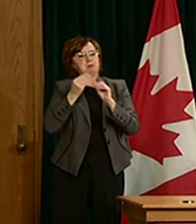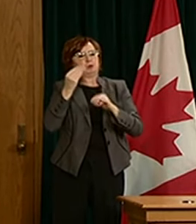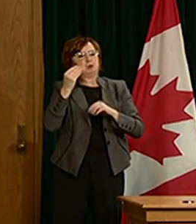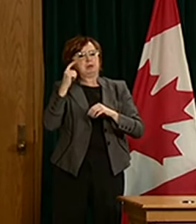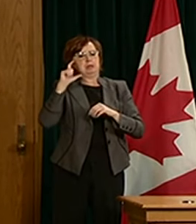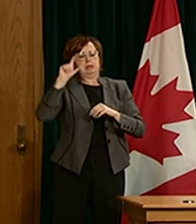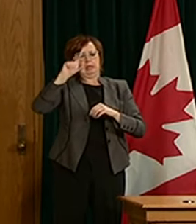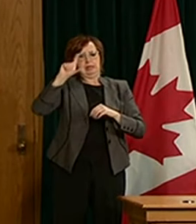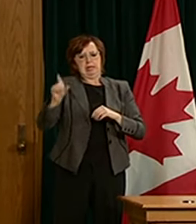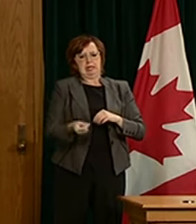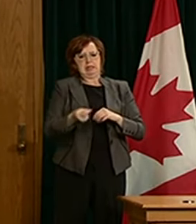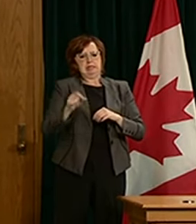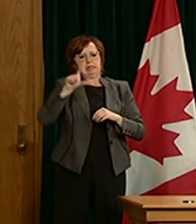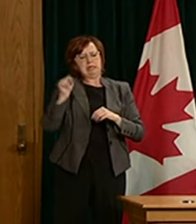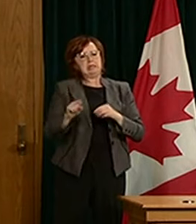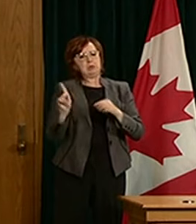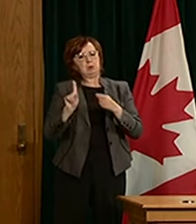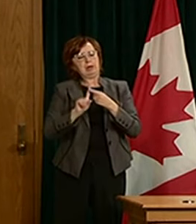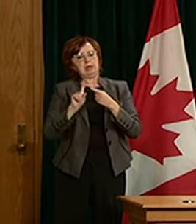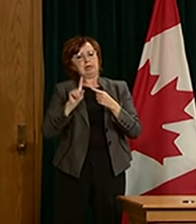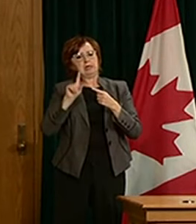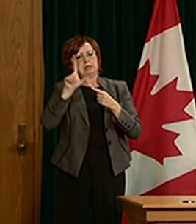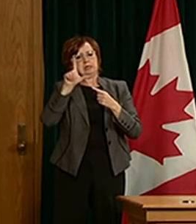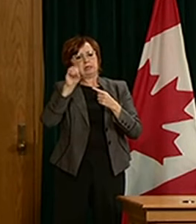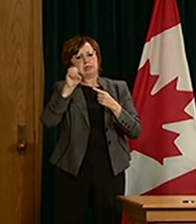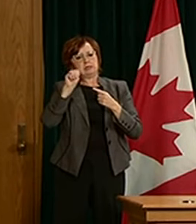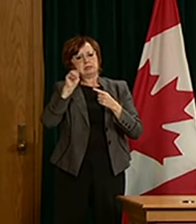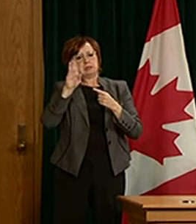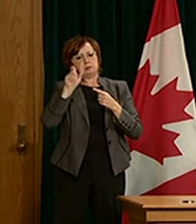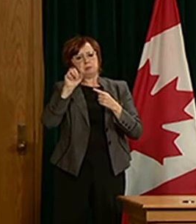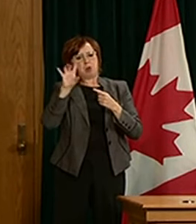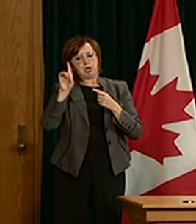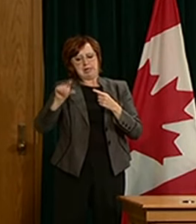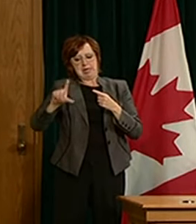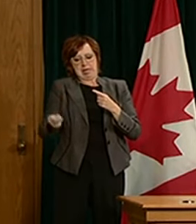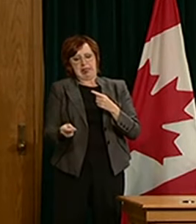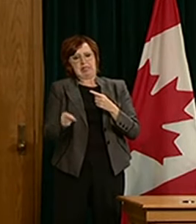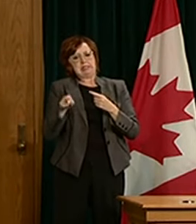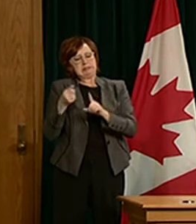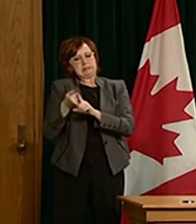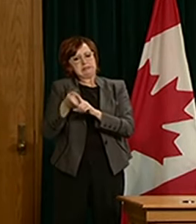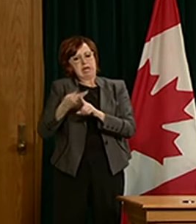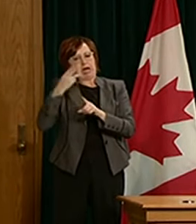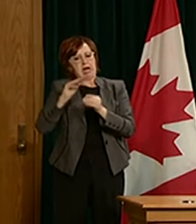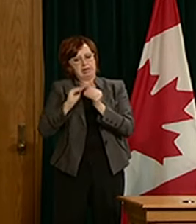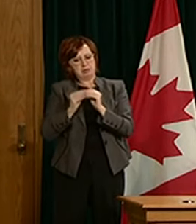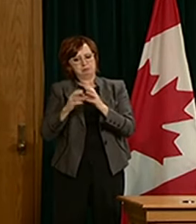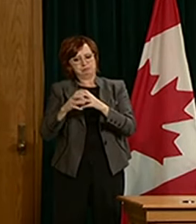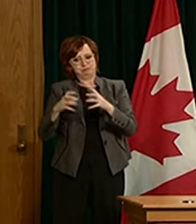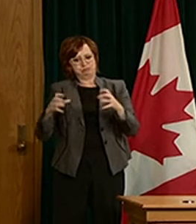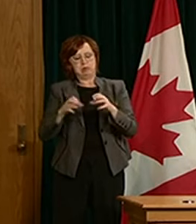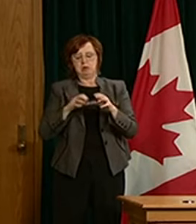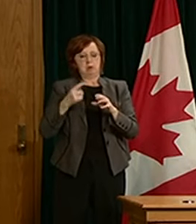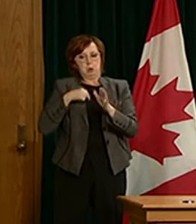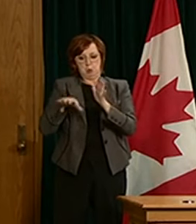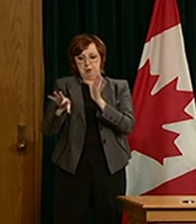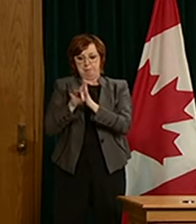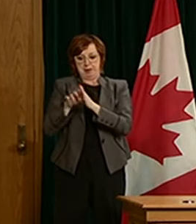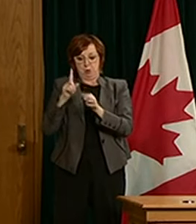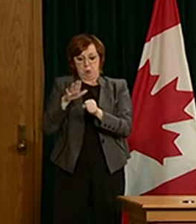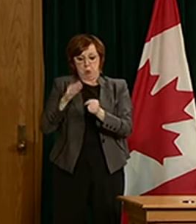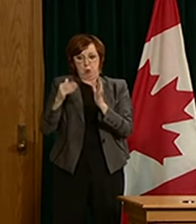which has the very, very high numbers. The experience that we've modeled here is in a different area of Italy where they had a